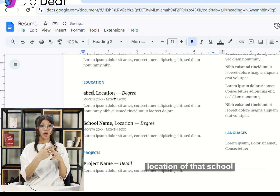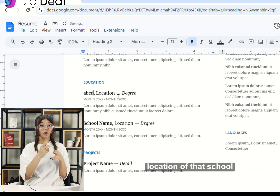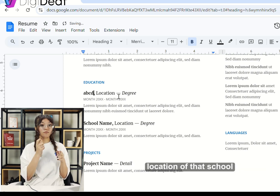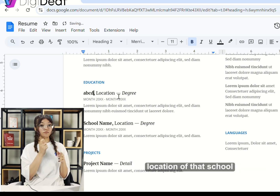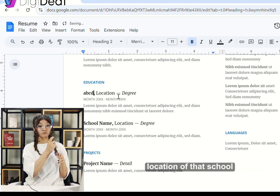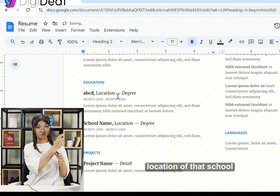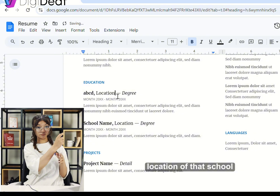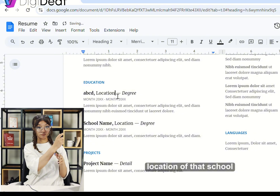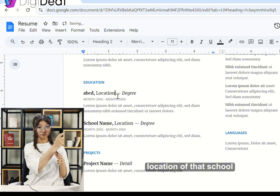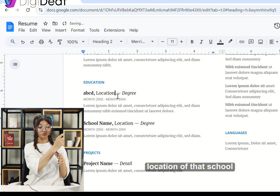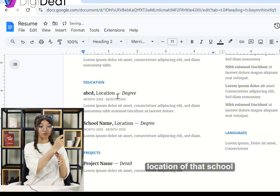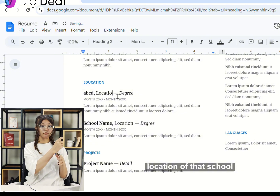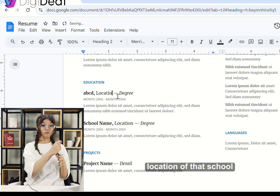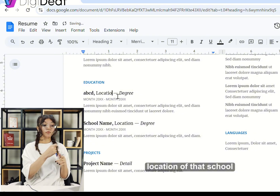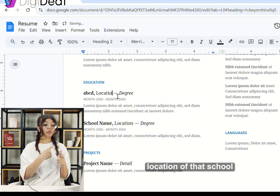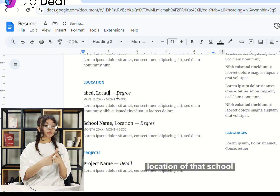location of that school,